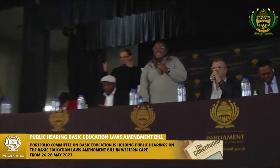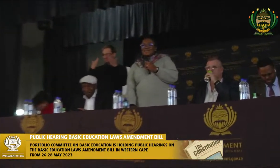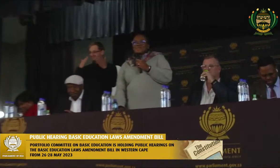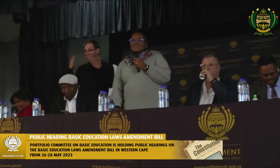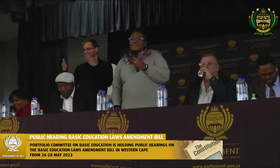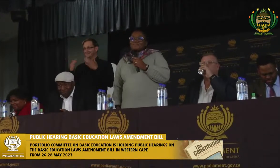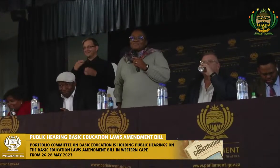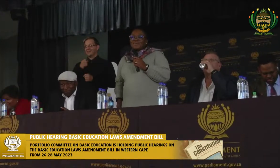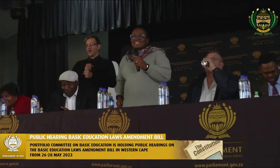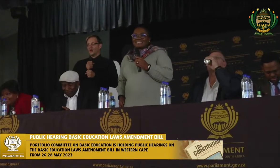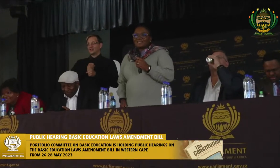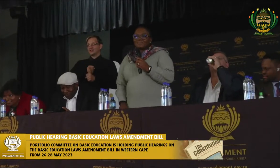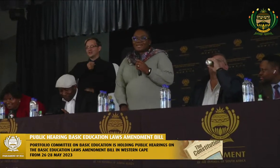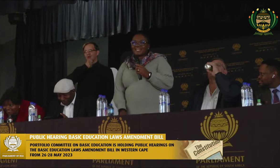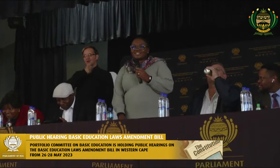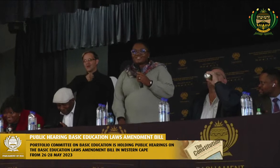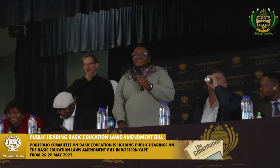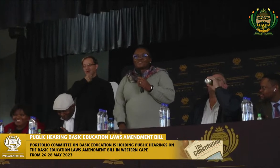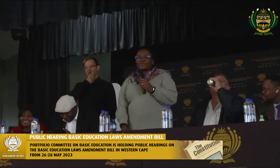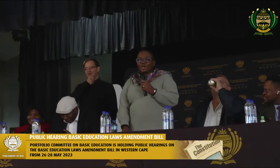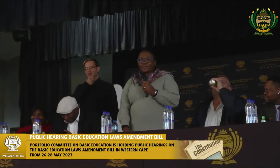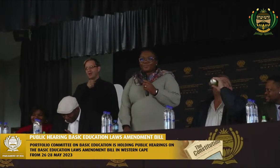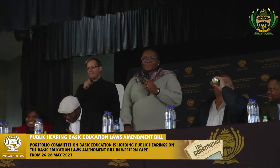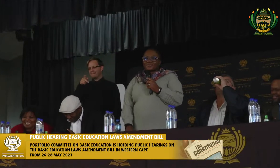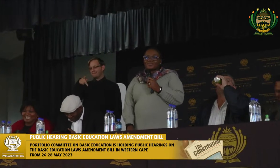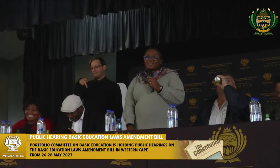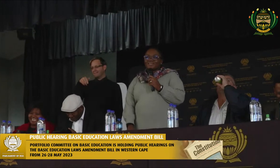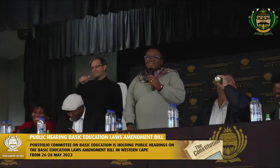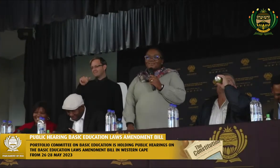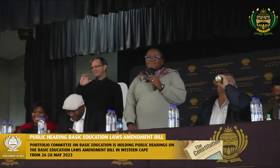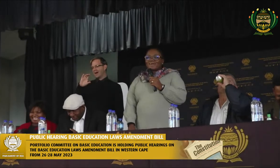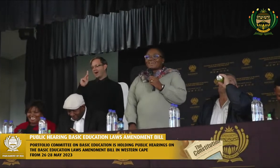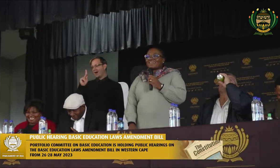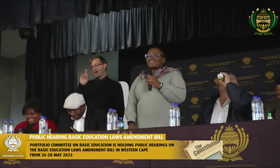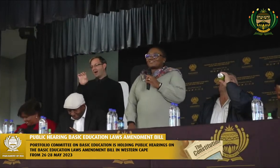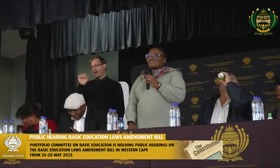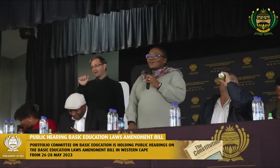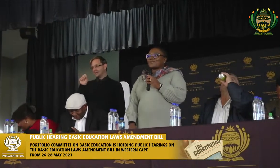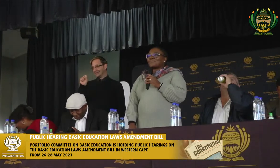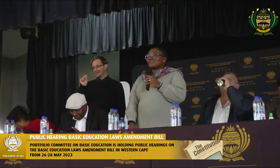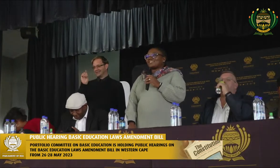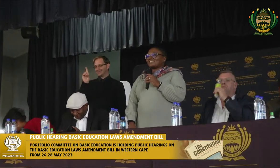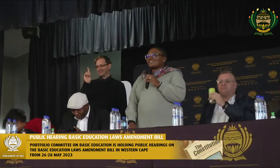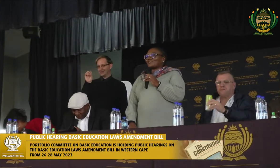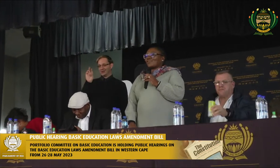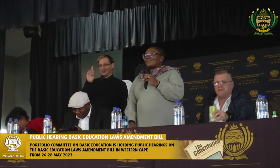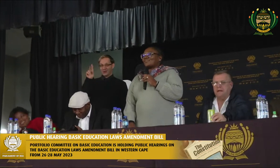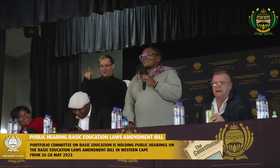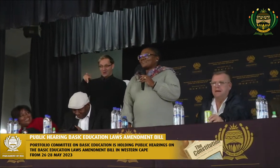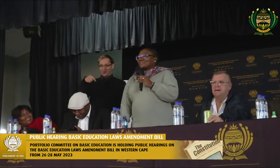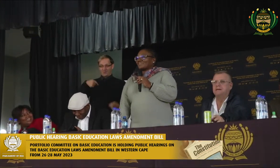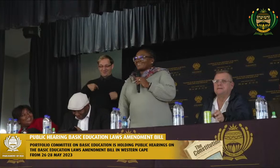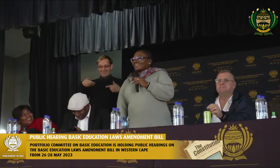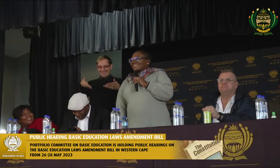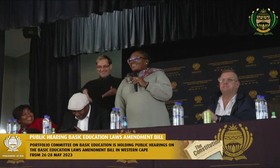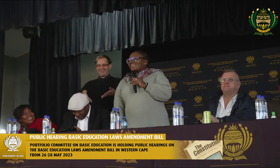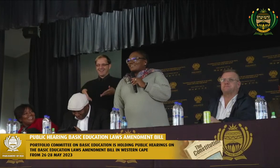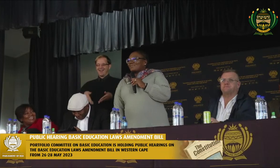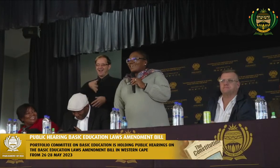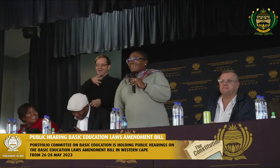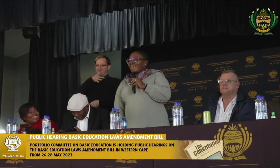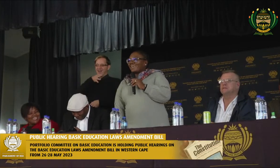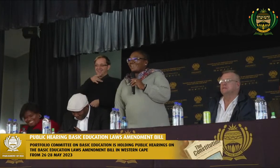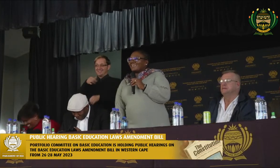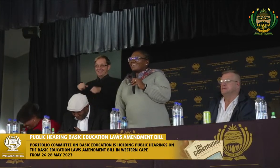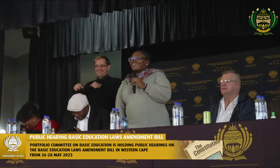Hey, ta. What? Bakals dorp. Bakals dorp on the season.